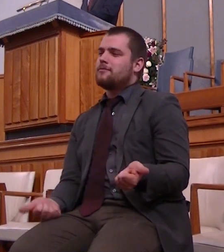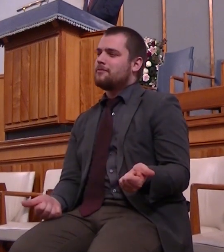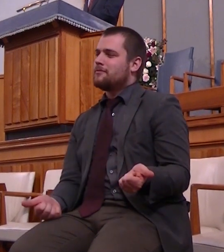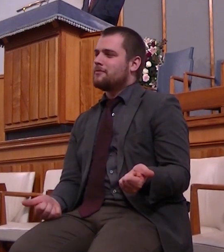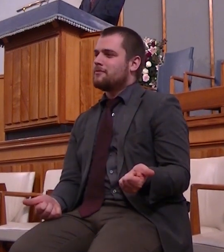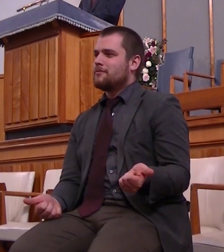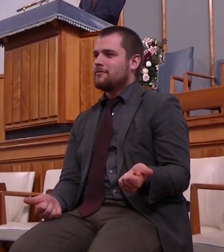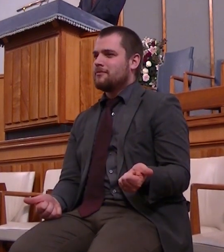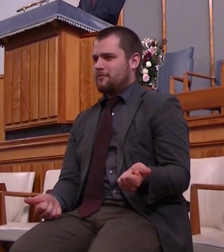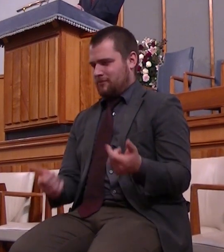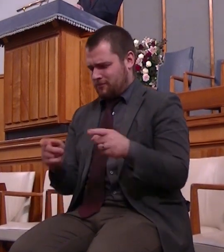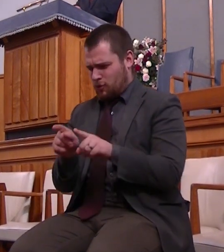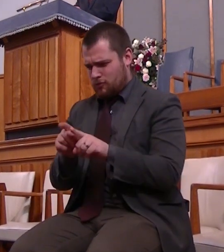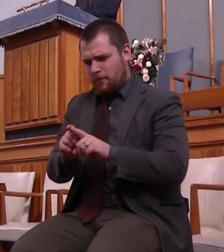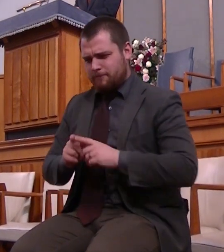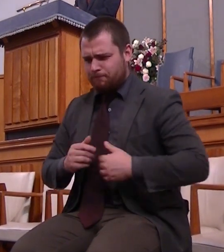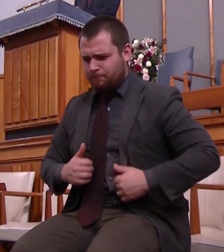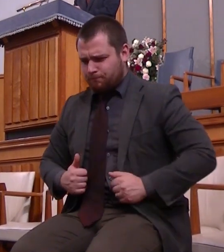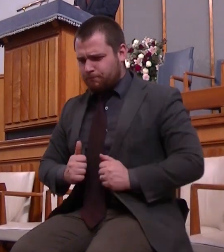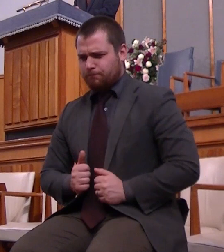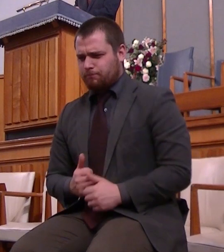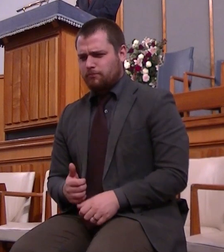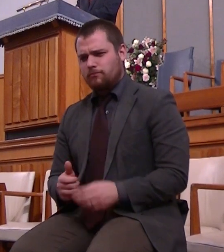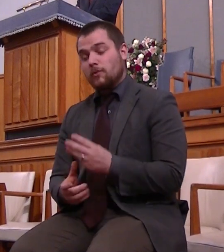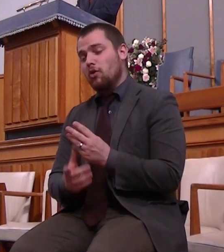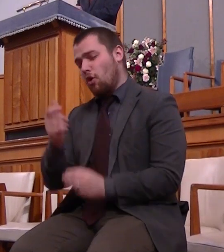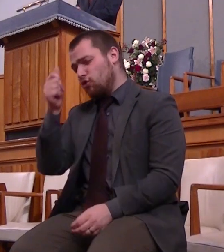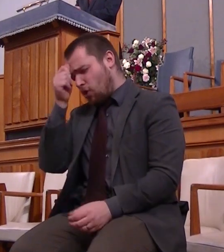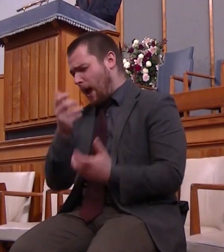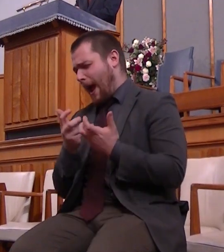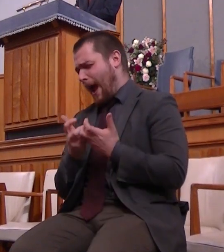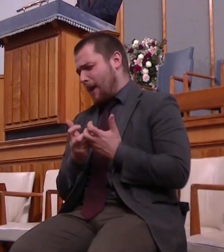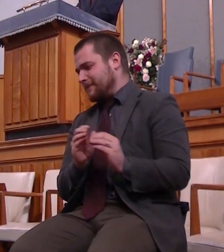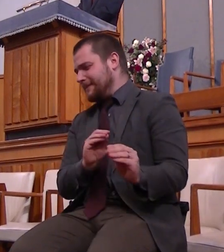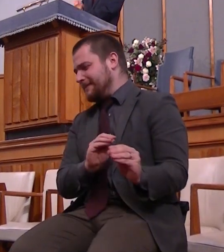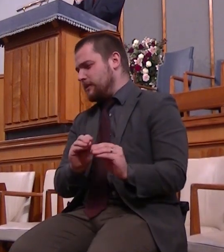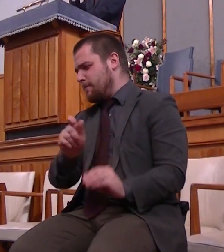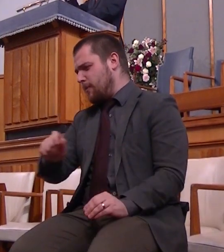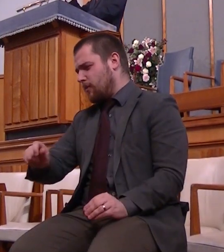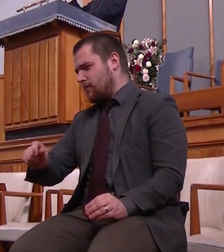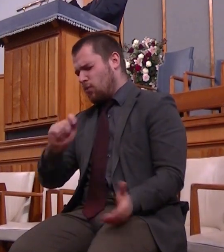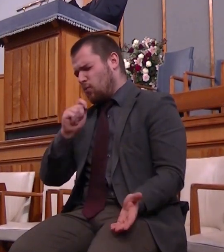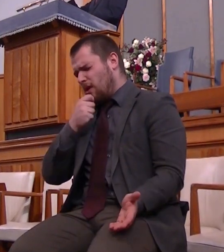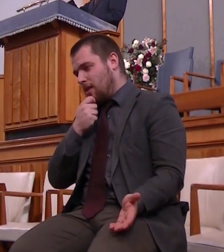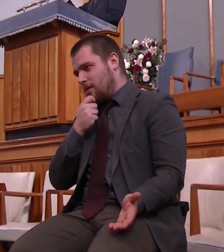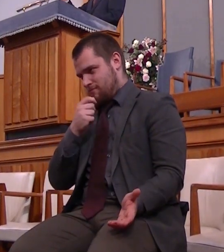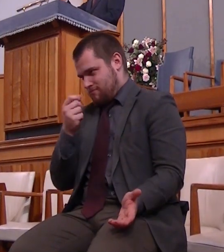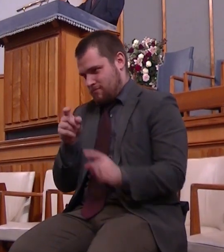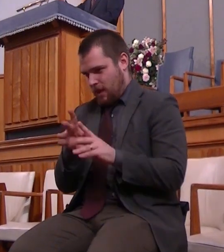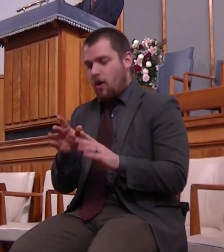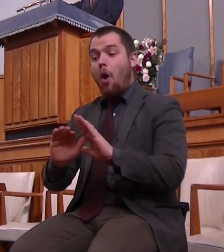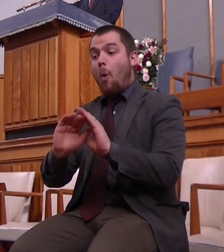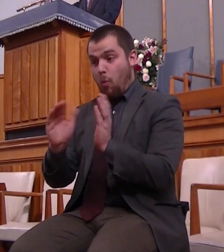race. Just think of it. Before the world was created, before the world fell, God knew that he